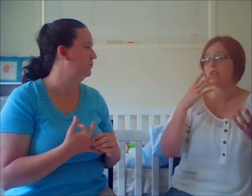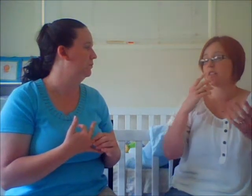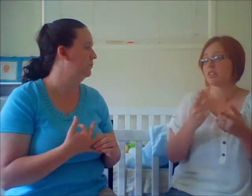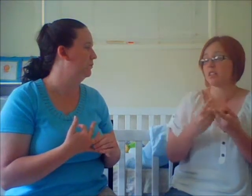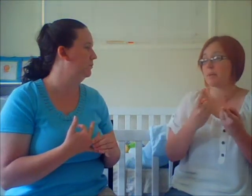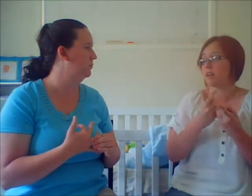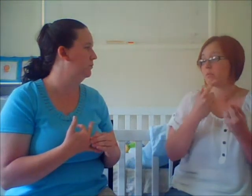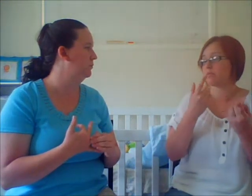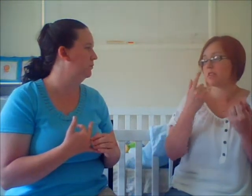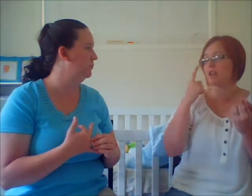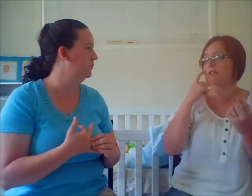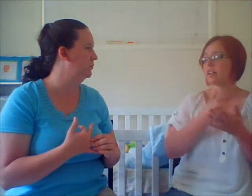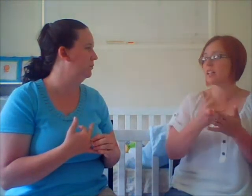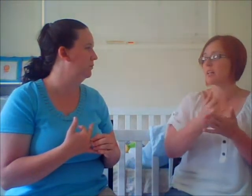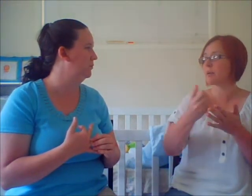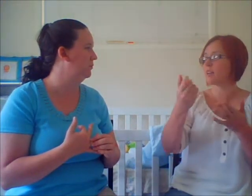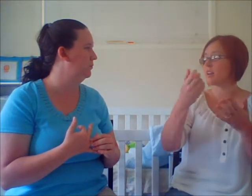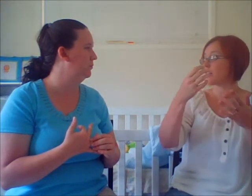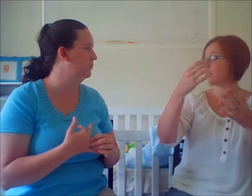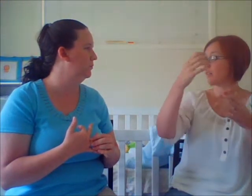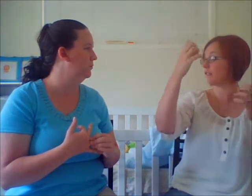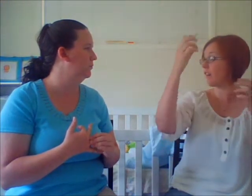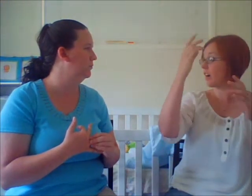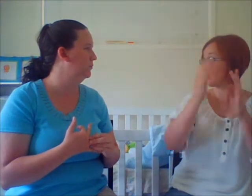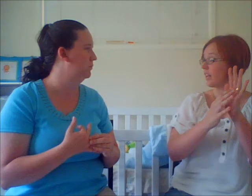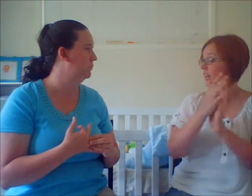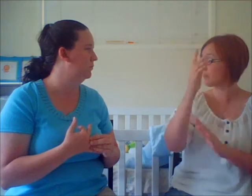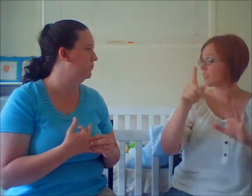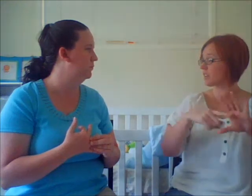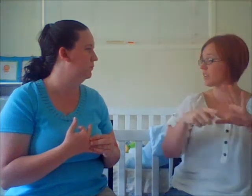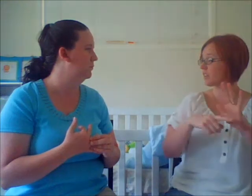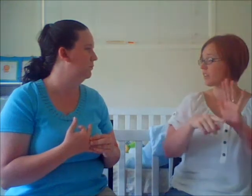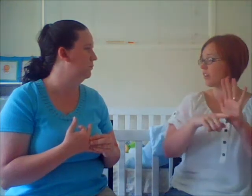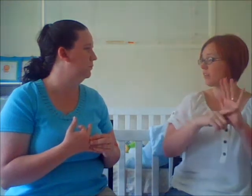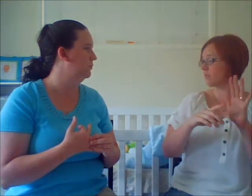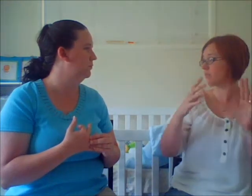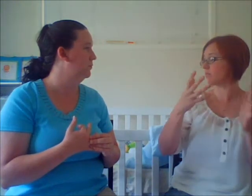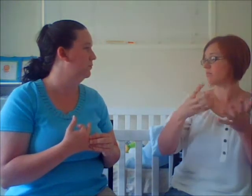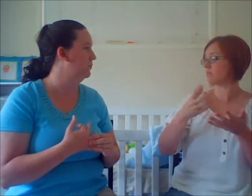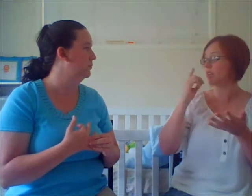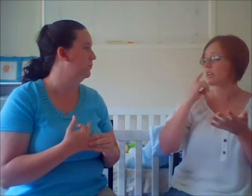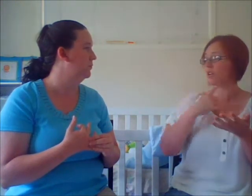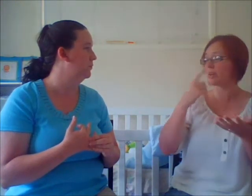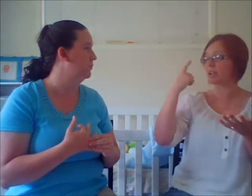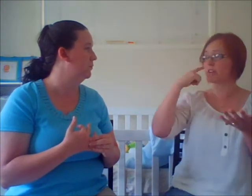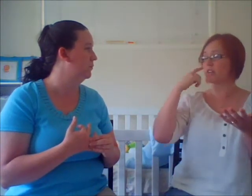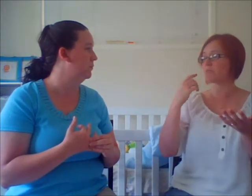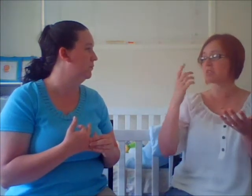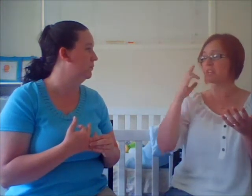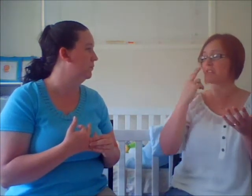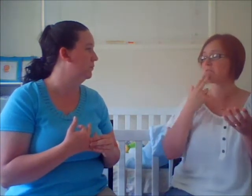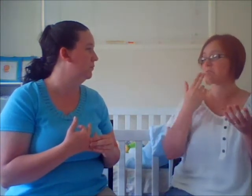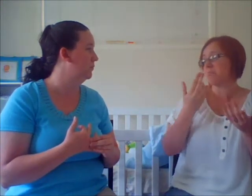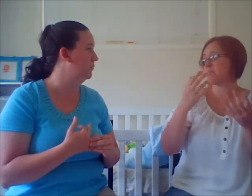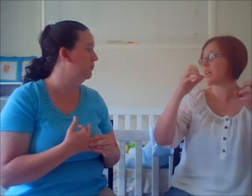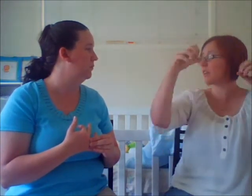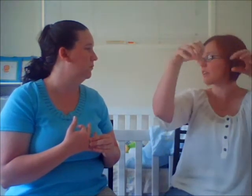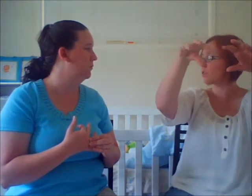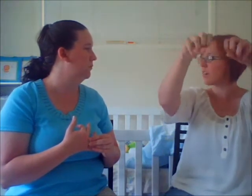Things that you may not think of regularly, but the fire alarms, hearing, we hear it. The deaf, they also have their